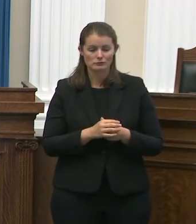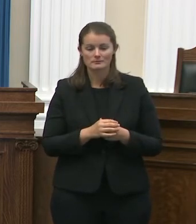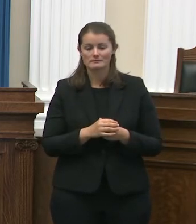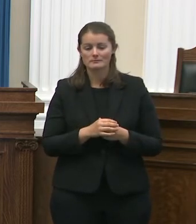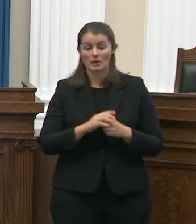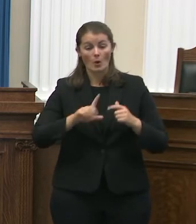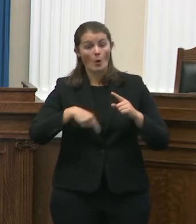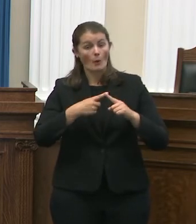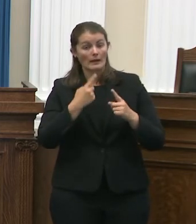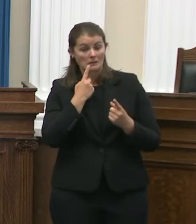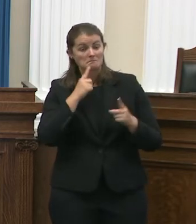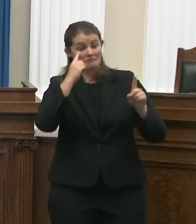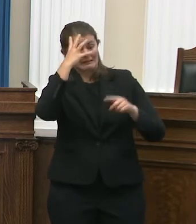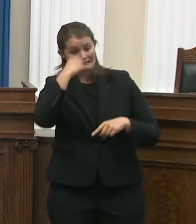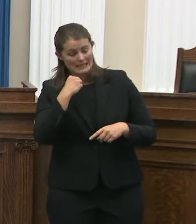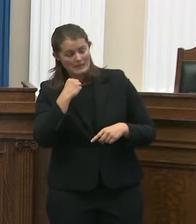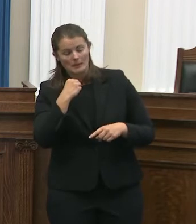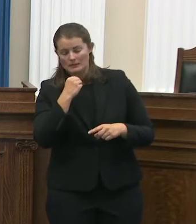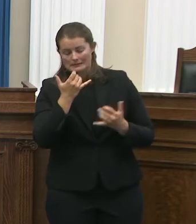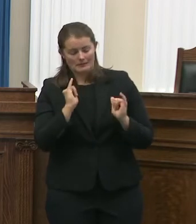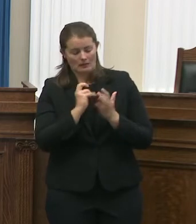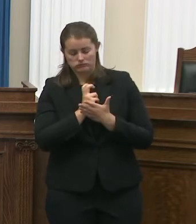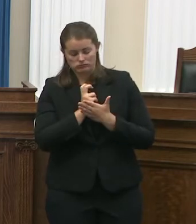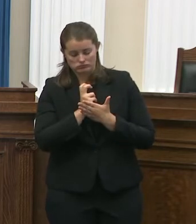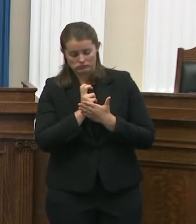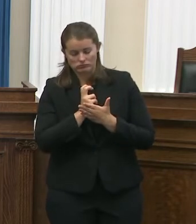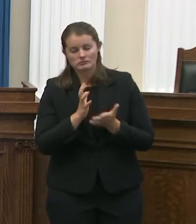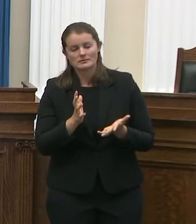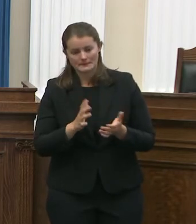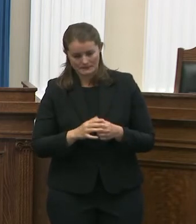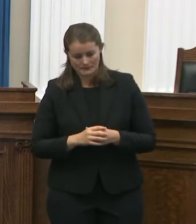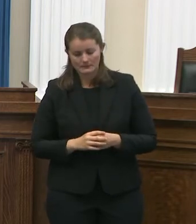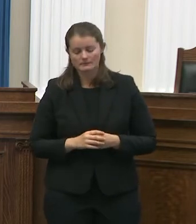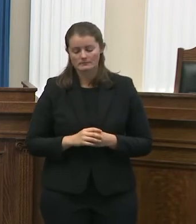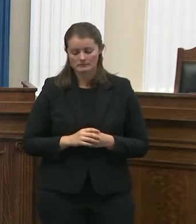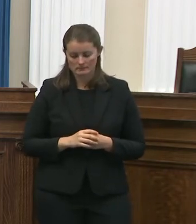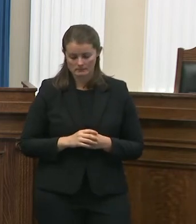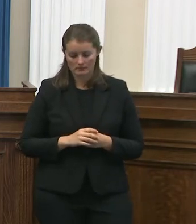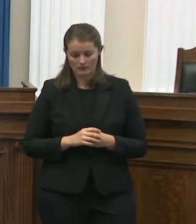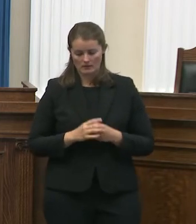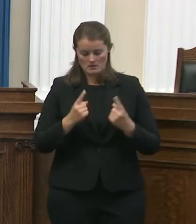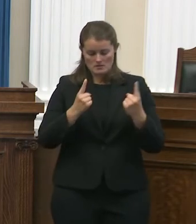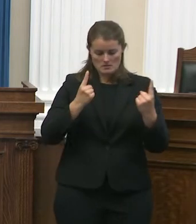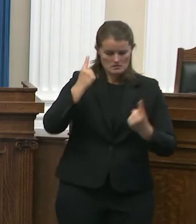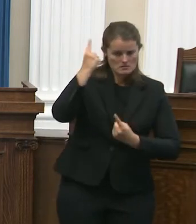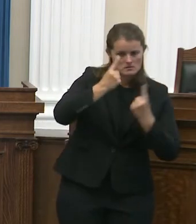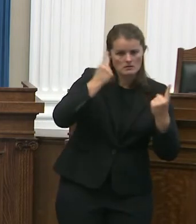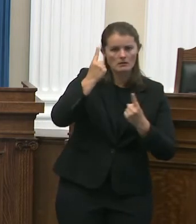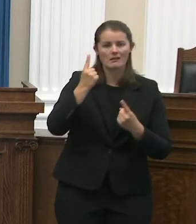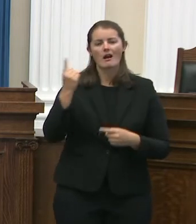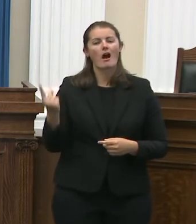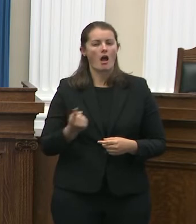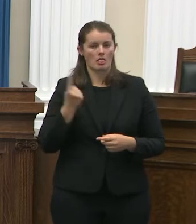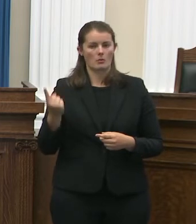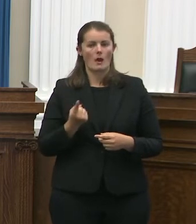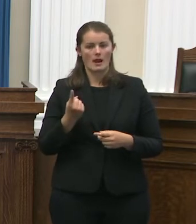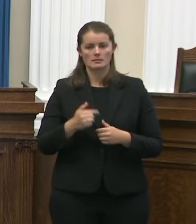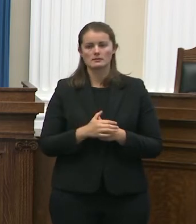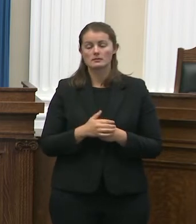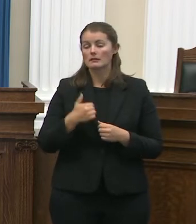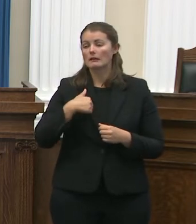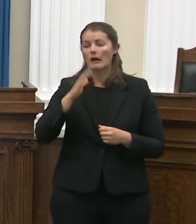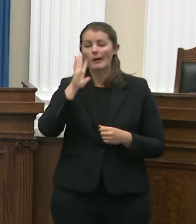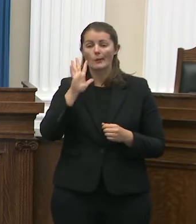sleep. These decisions are weighing very, very heavily on me. I will reiterate what I said in six different